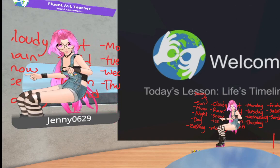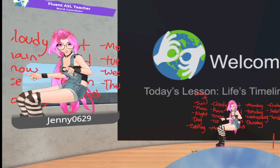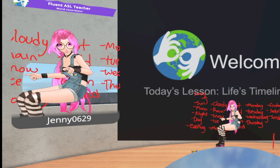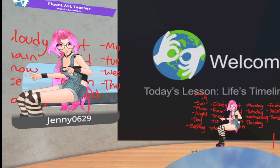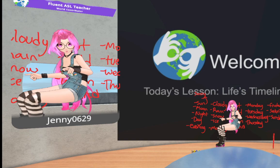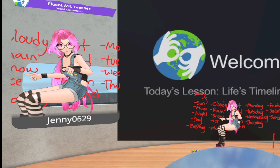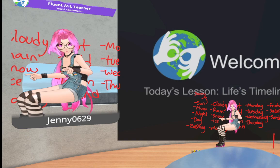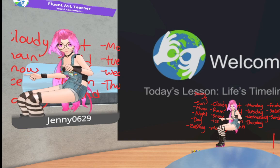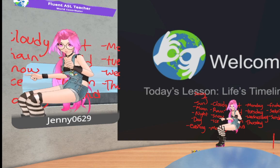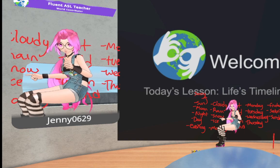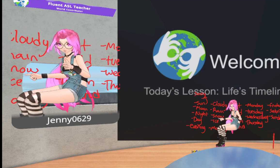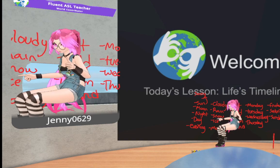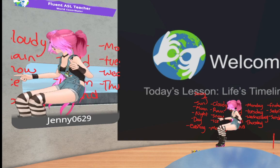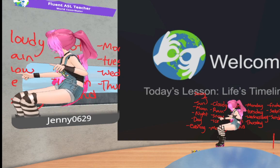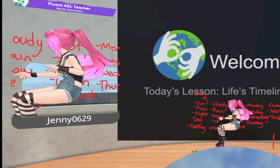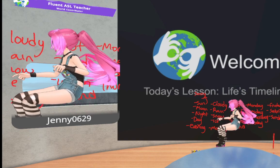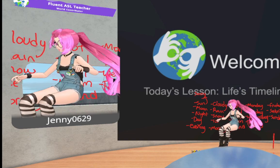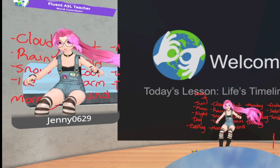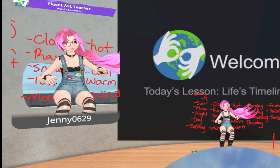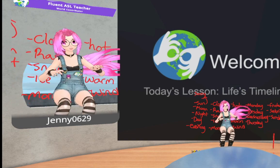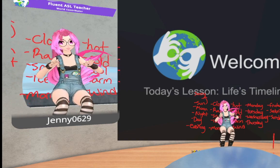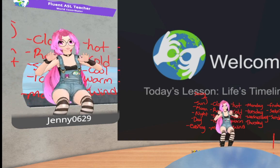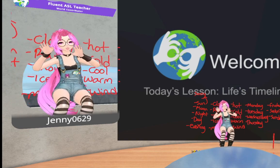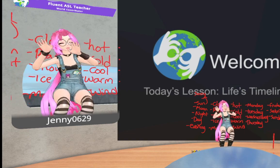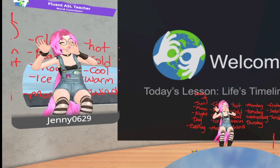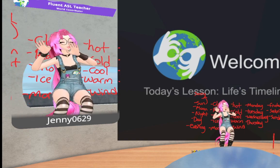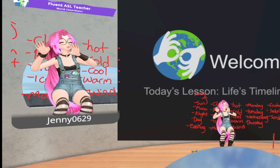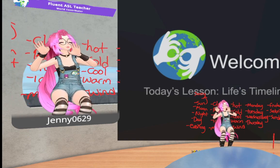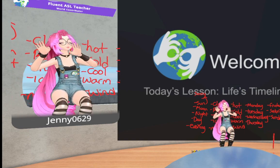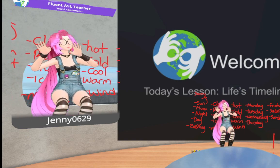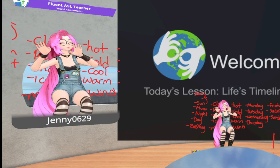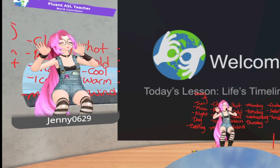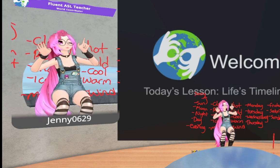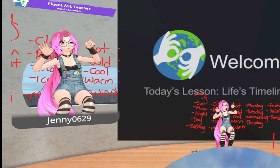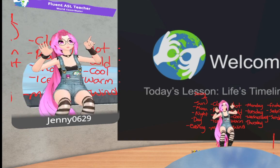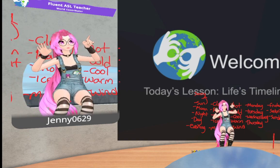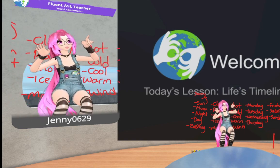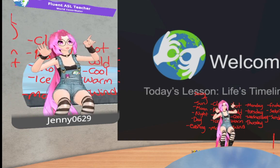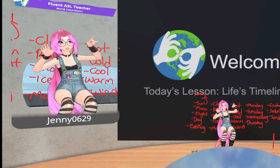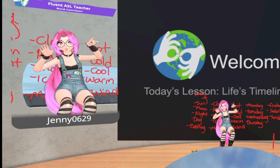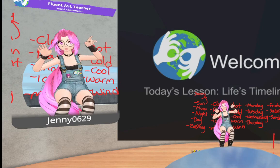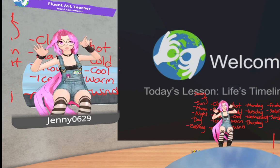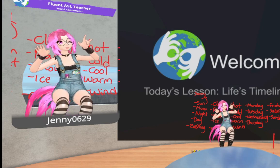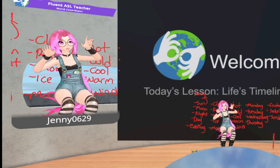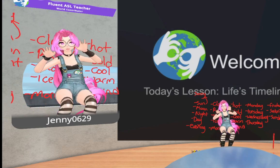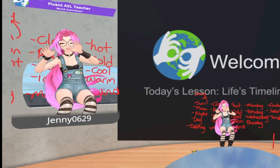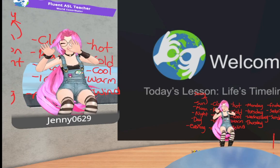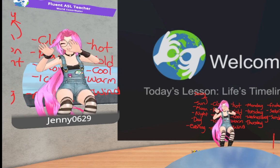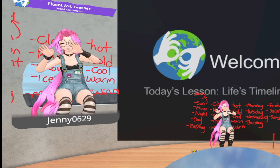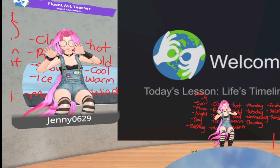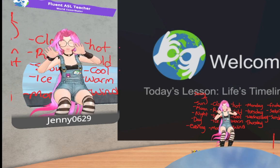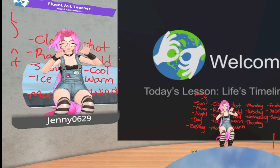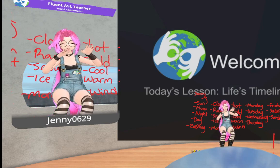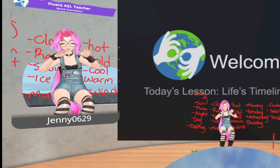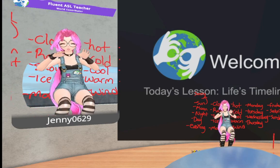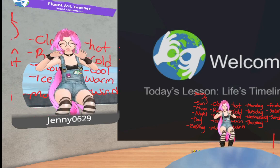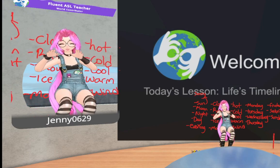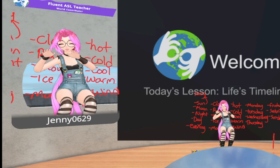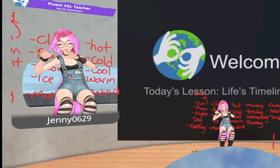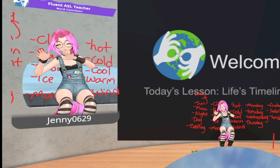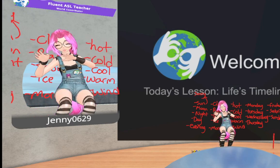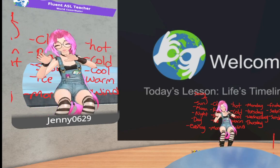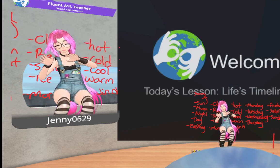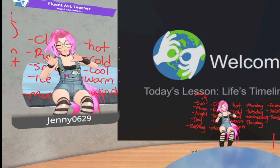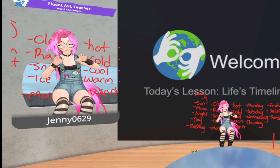sign snow? Yes. So either snow Hi, can snow. be Okay, I will answer that after. Snow can be